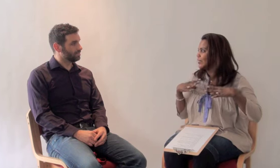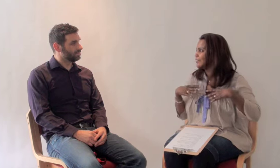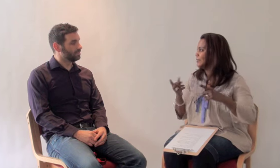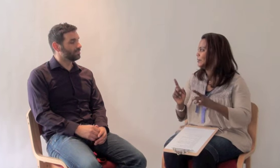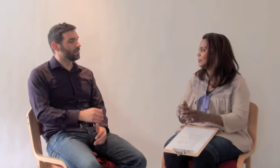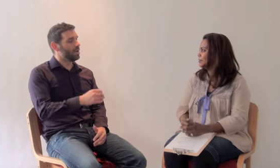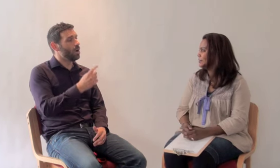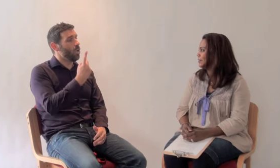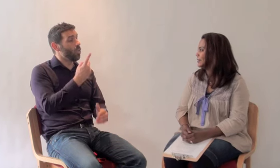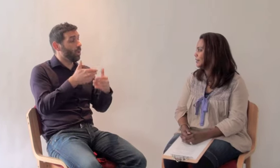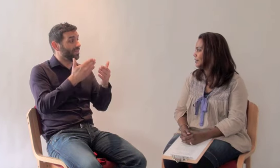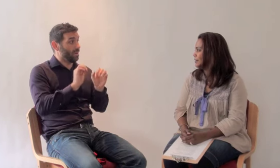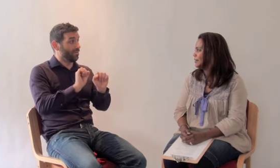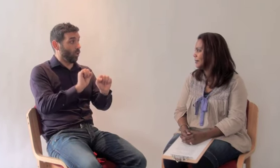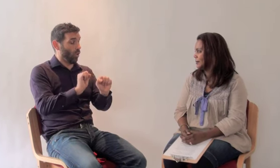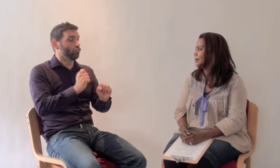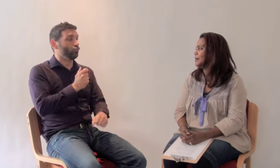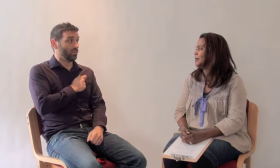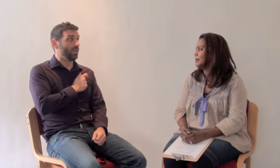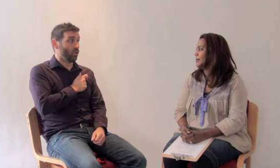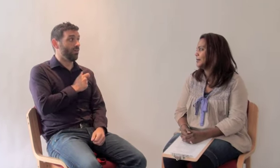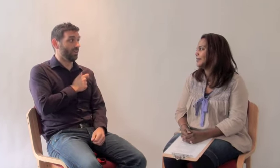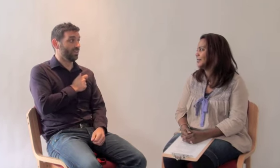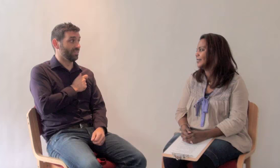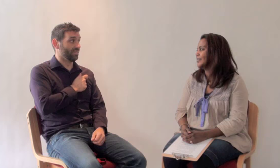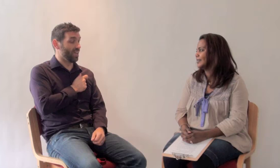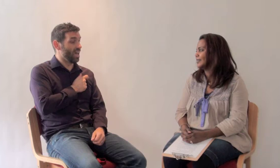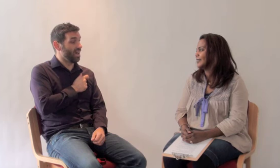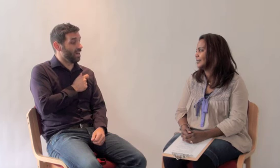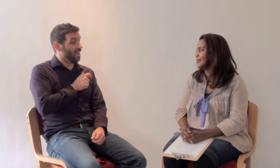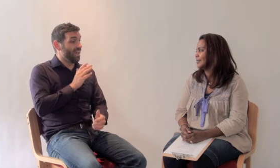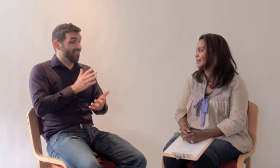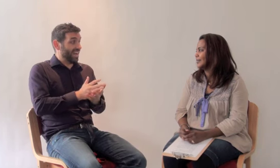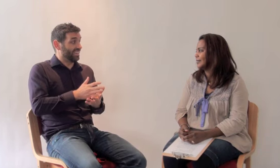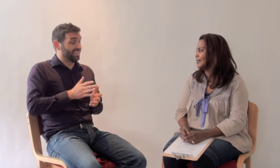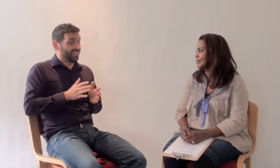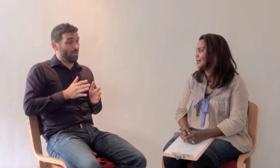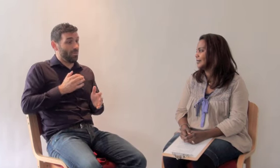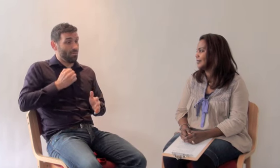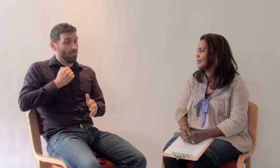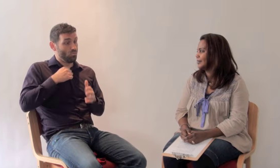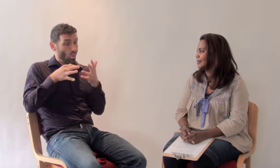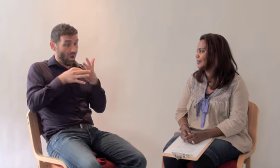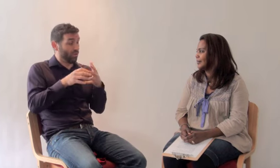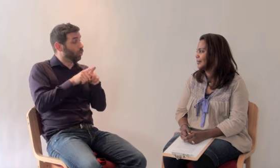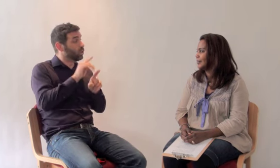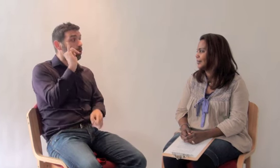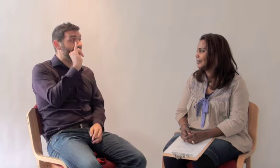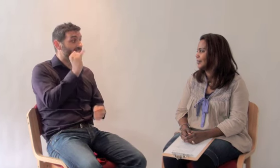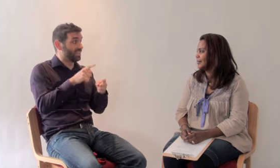did you feel? Were you nervous or did you feel ready? Well, one day before I was really nervous. In fact, my wife